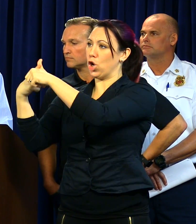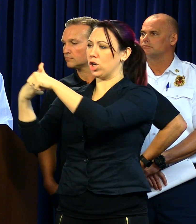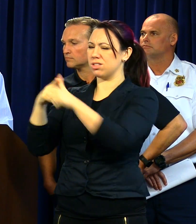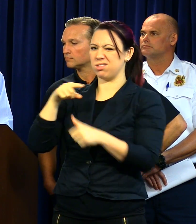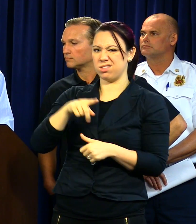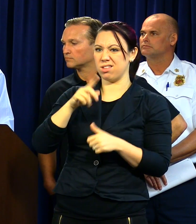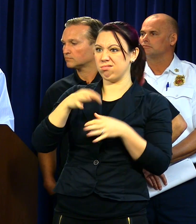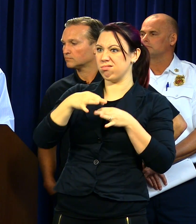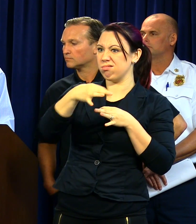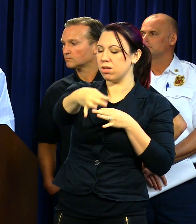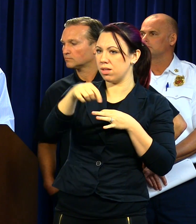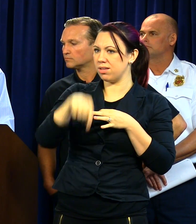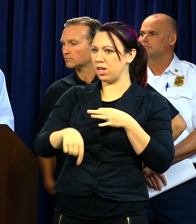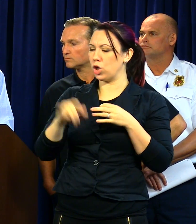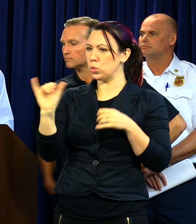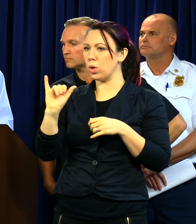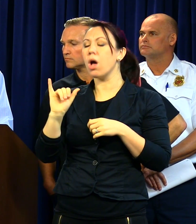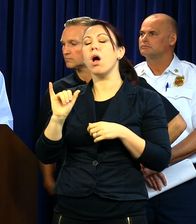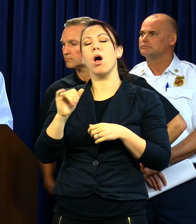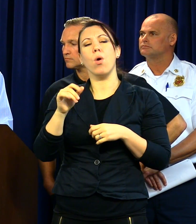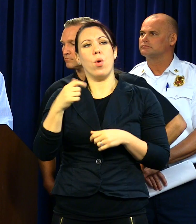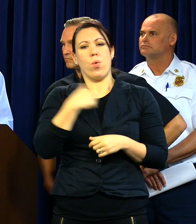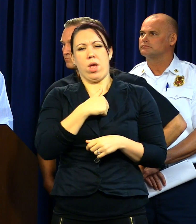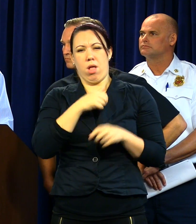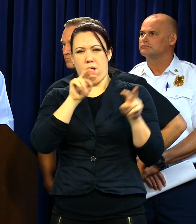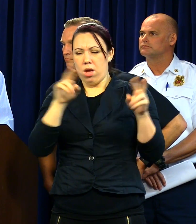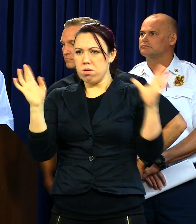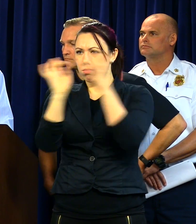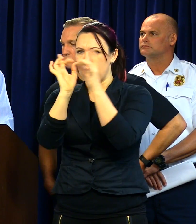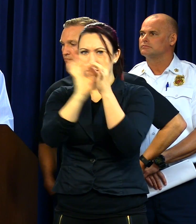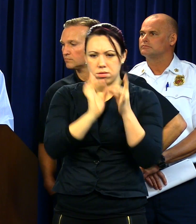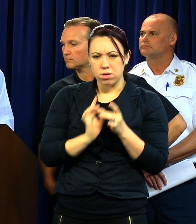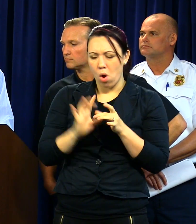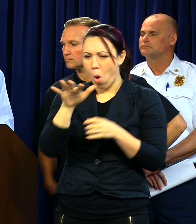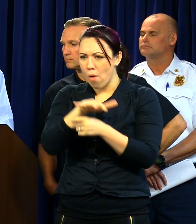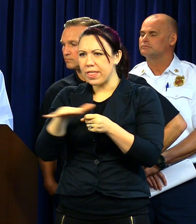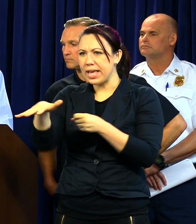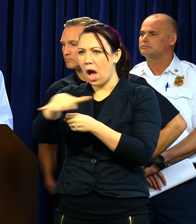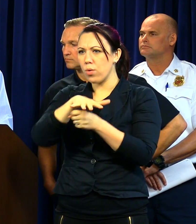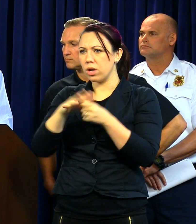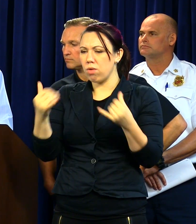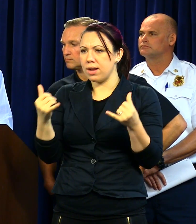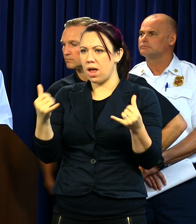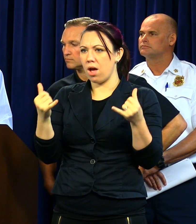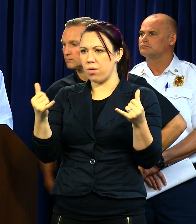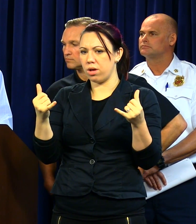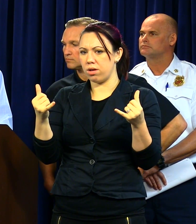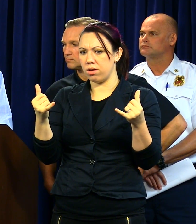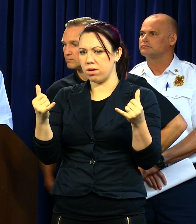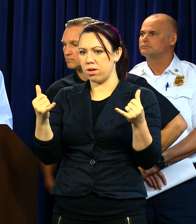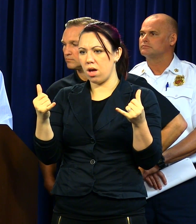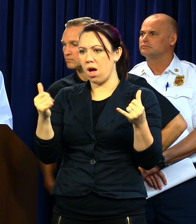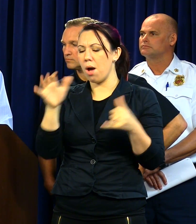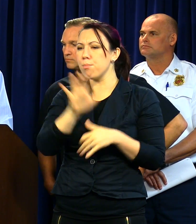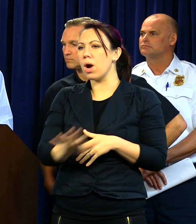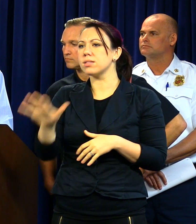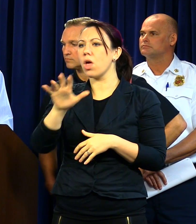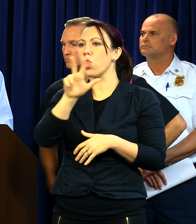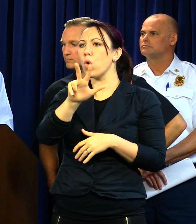large areas, the numbers now, when we look county-wide, right now, we have